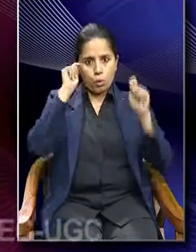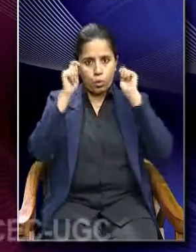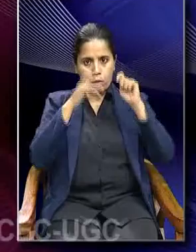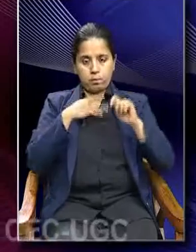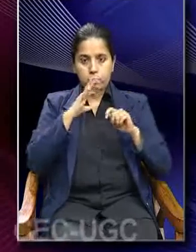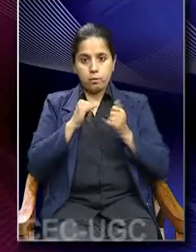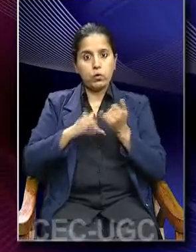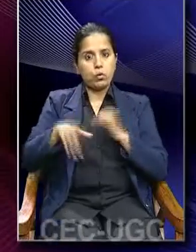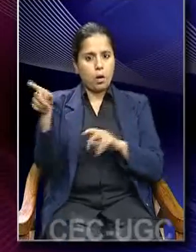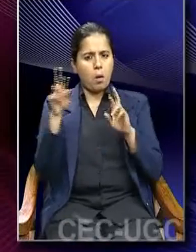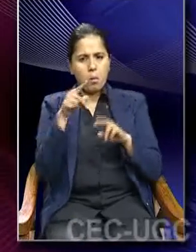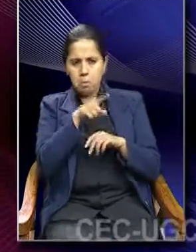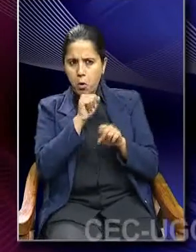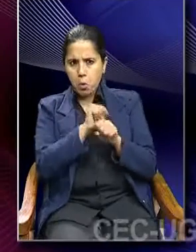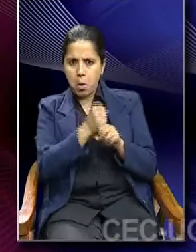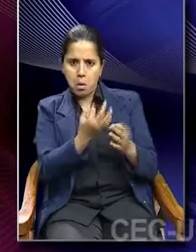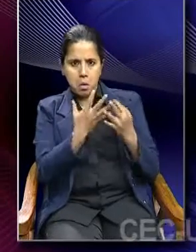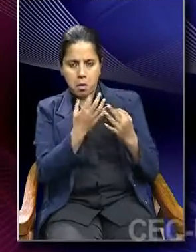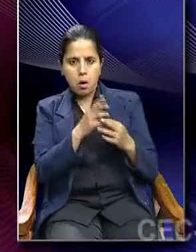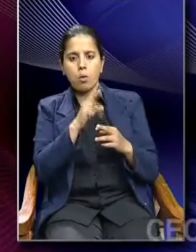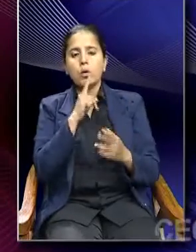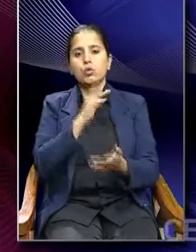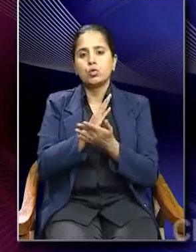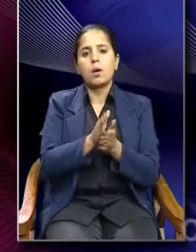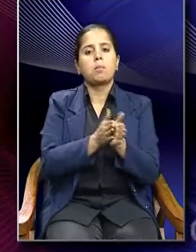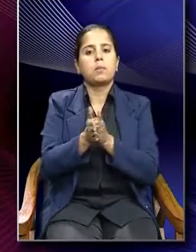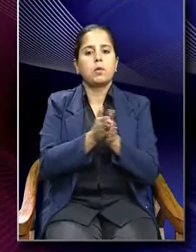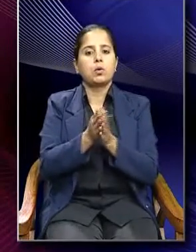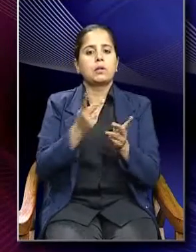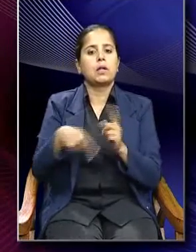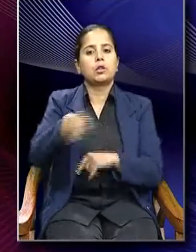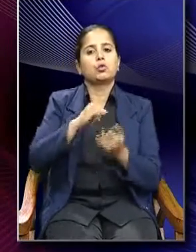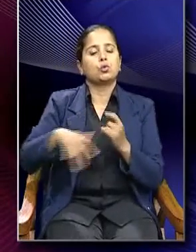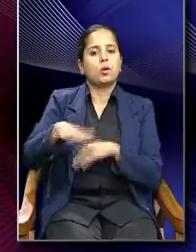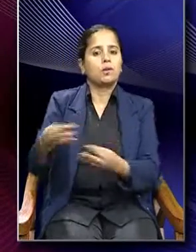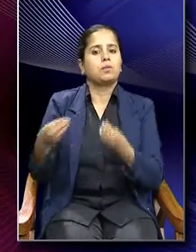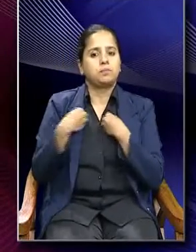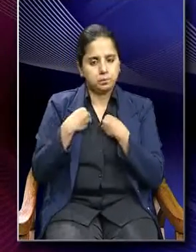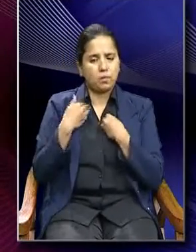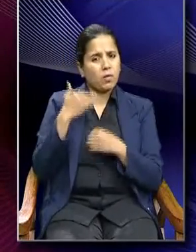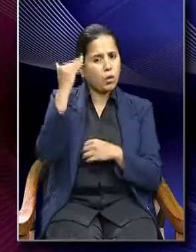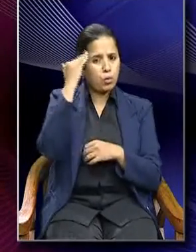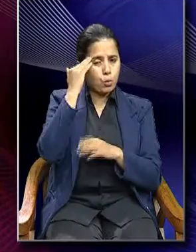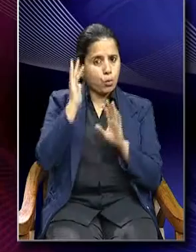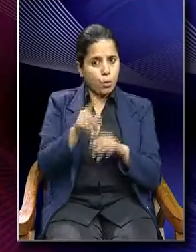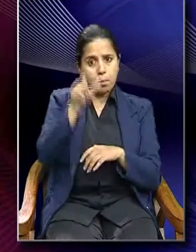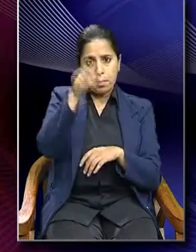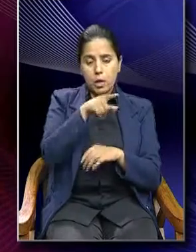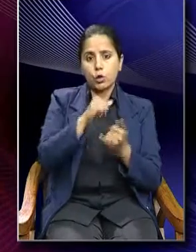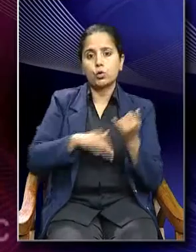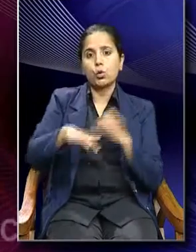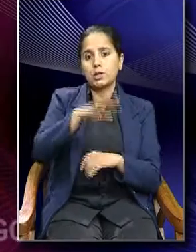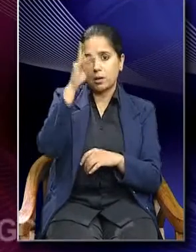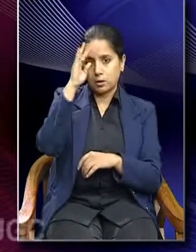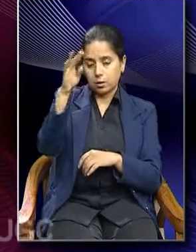social expectations will ensure motivation in society. So, we know that his sociological